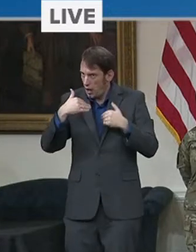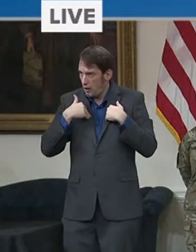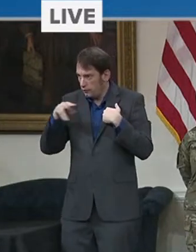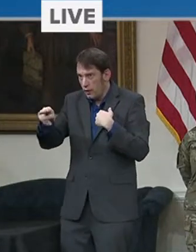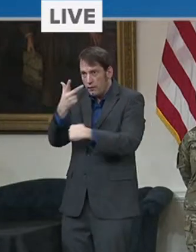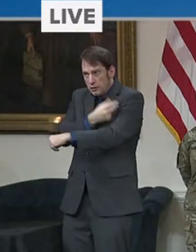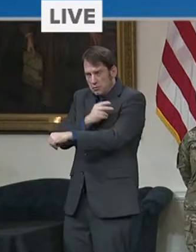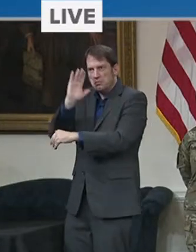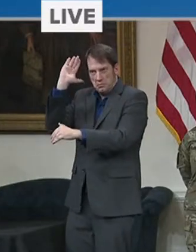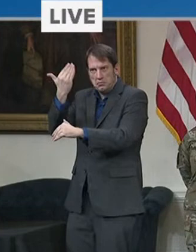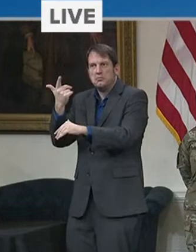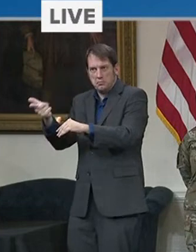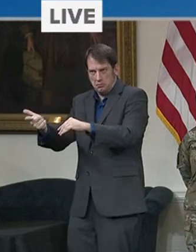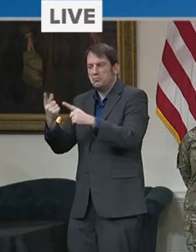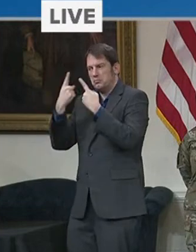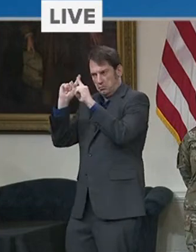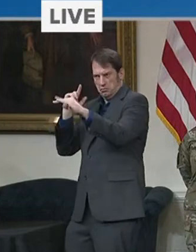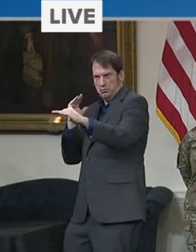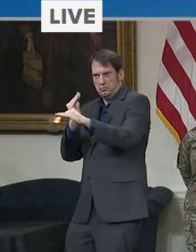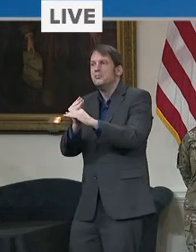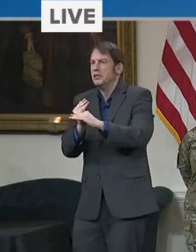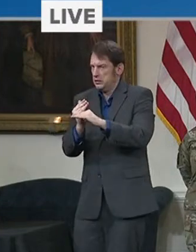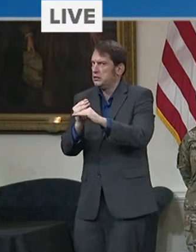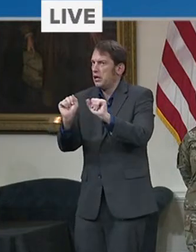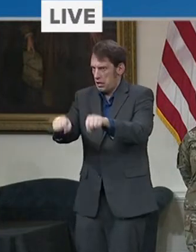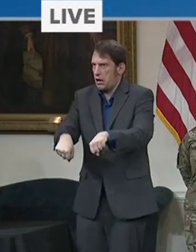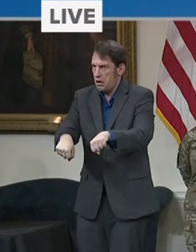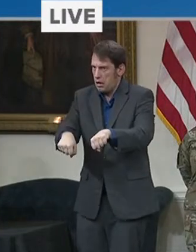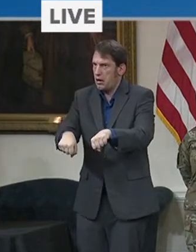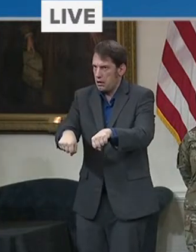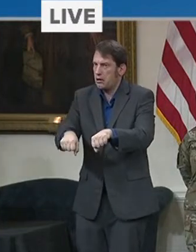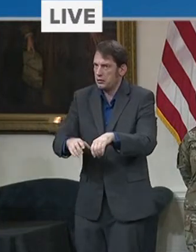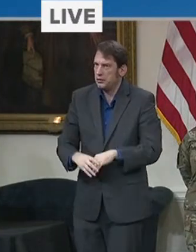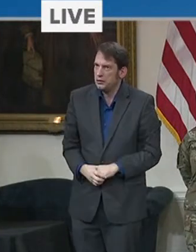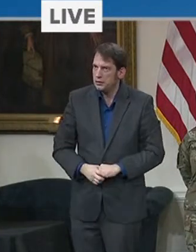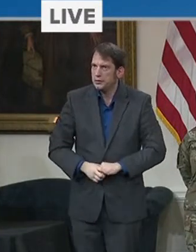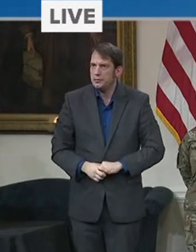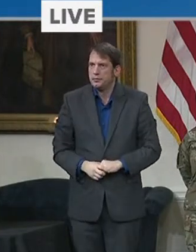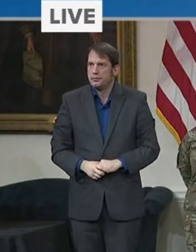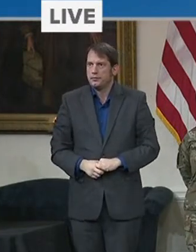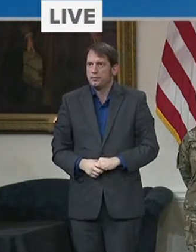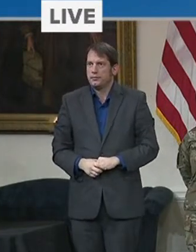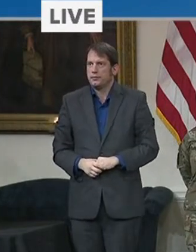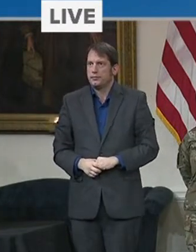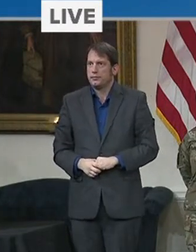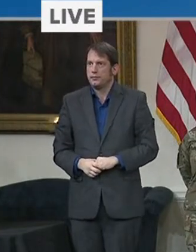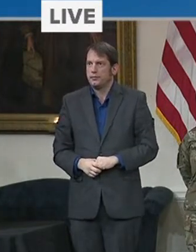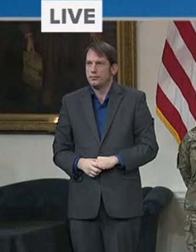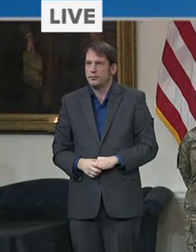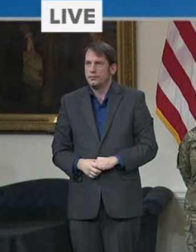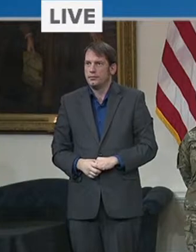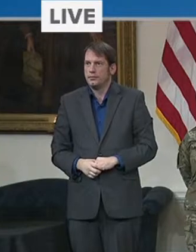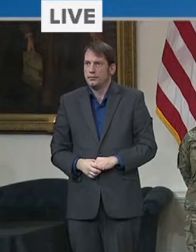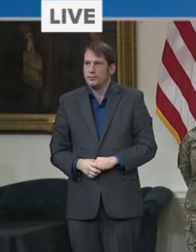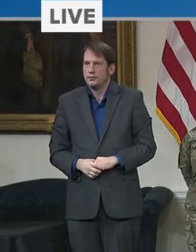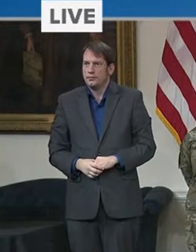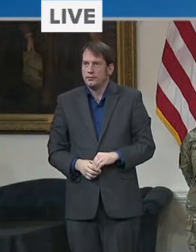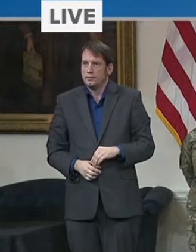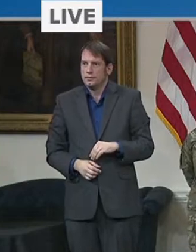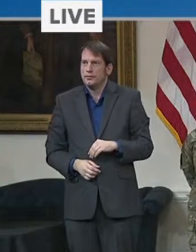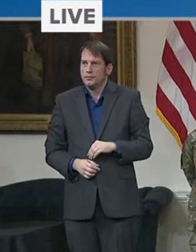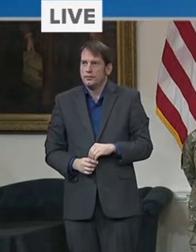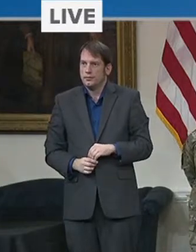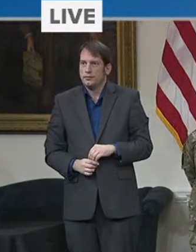which may be the predominant strain in the US come March. Continuing to perform